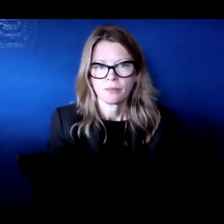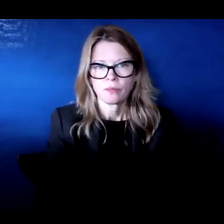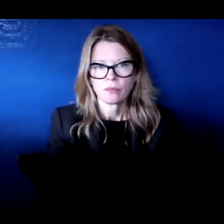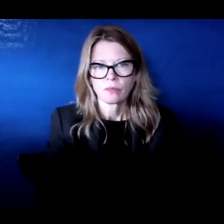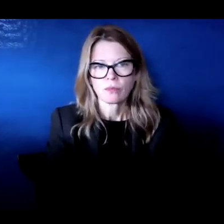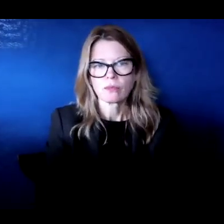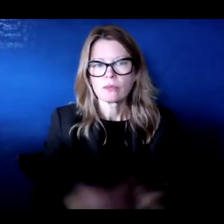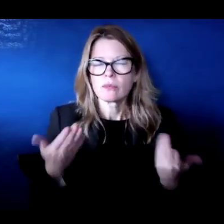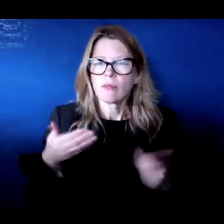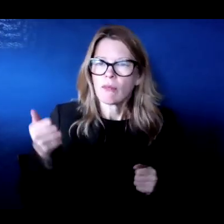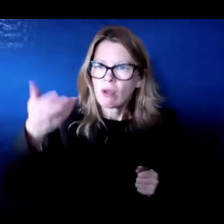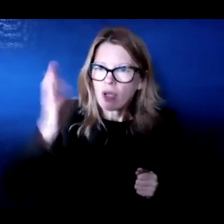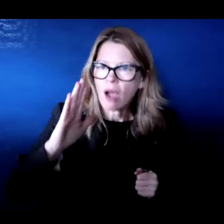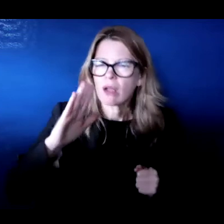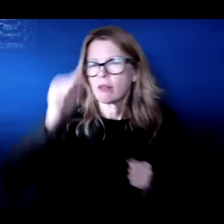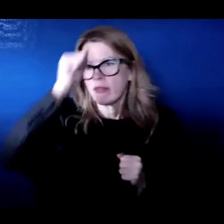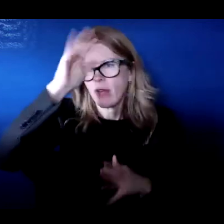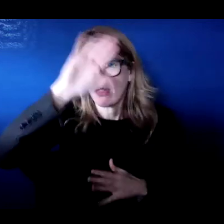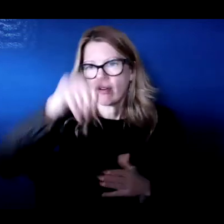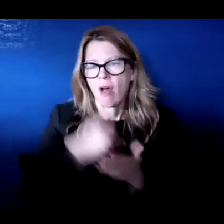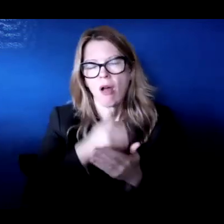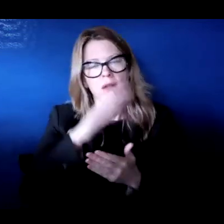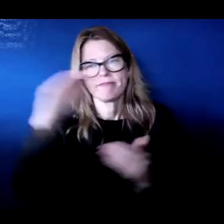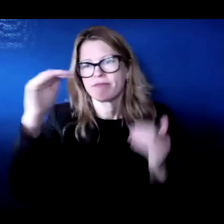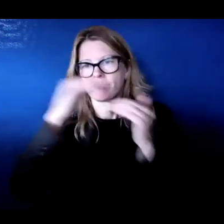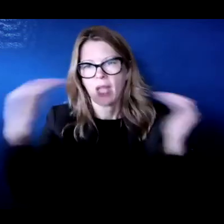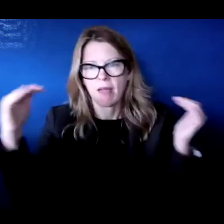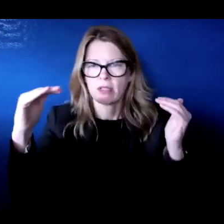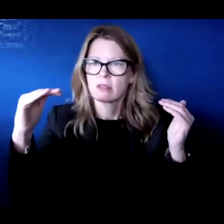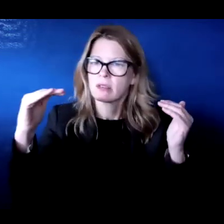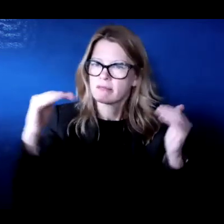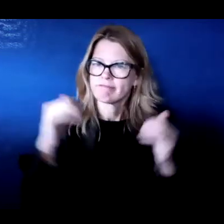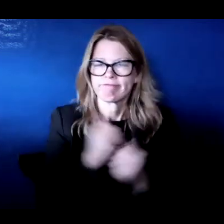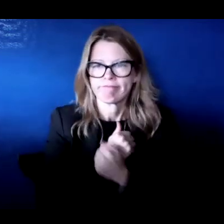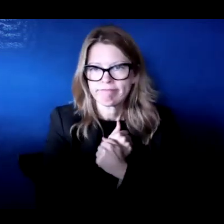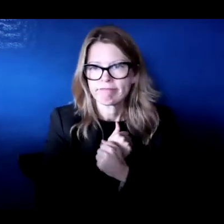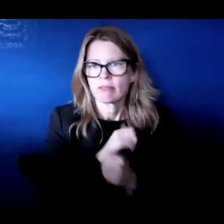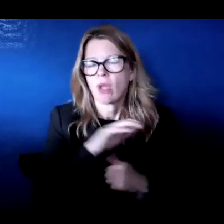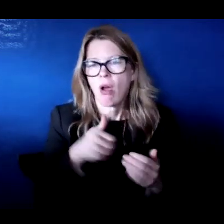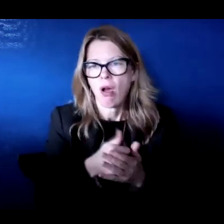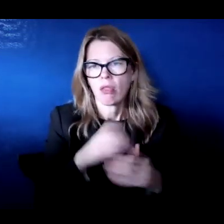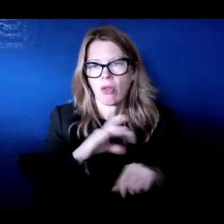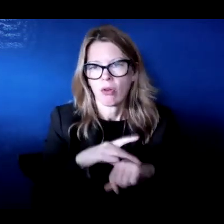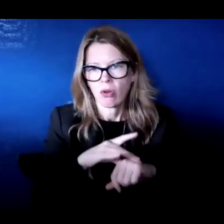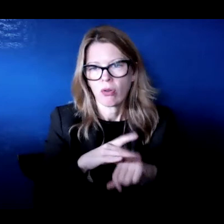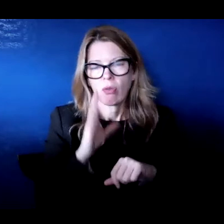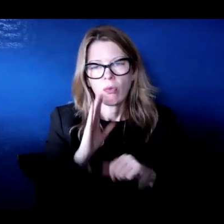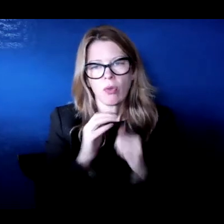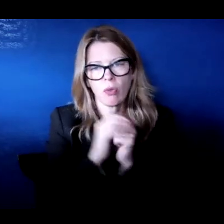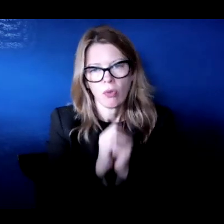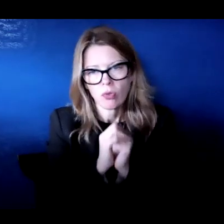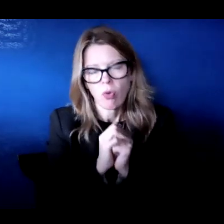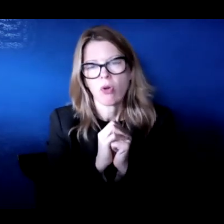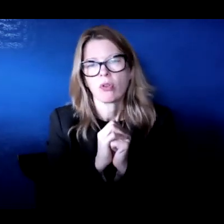O God and Father of all, whom the whole heavens adore, let the whole earth adore you and worship you,